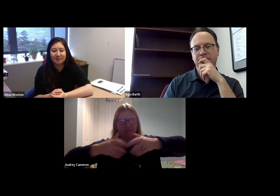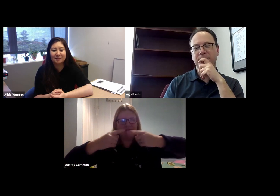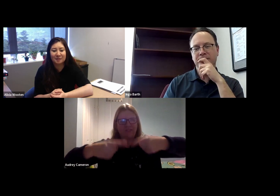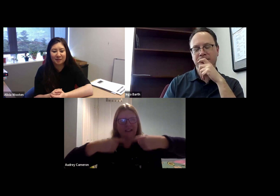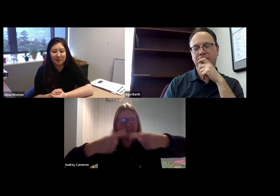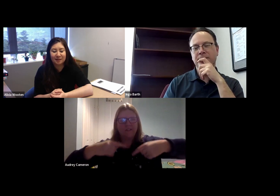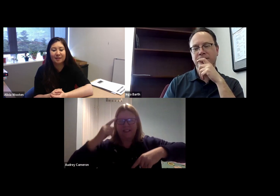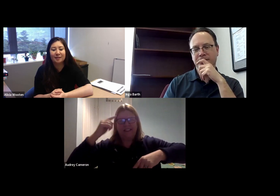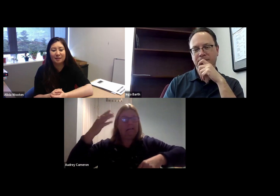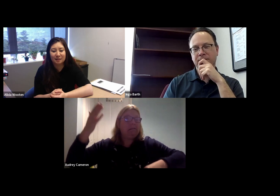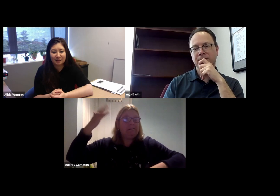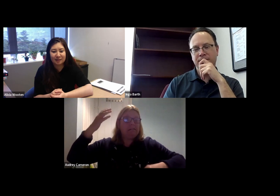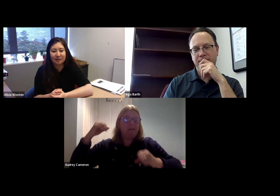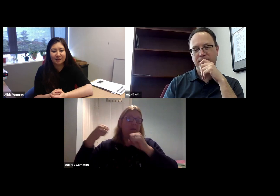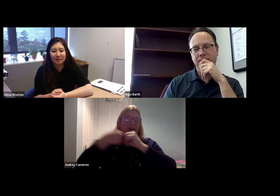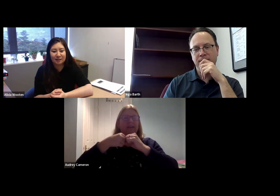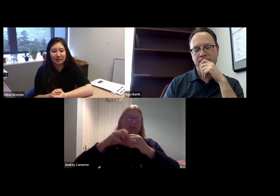And also we talk about